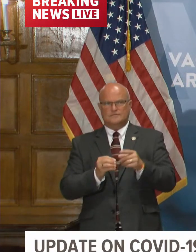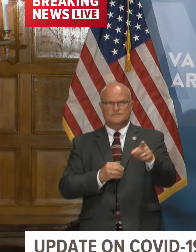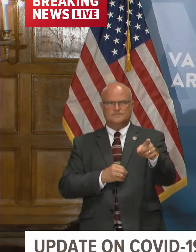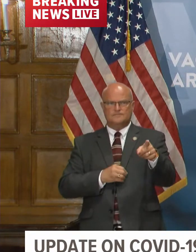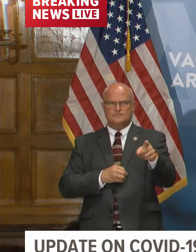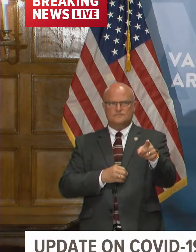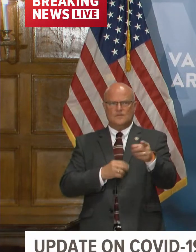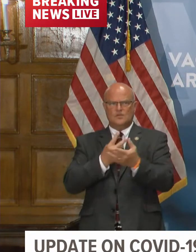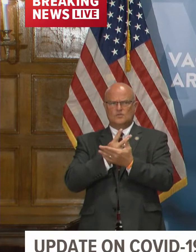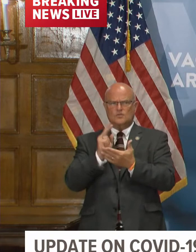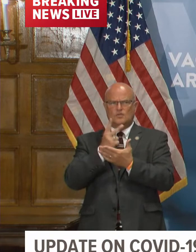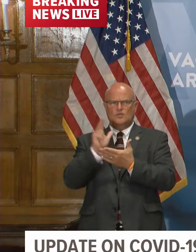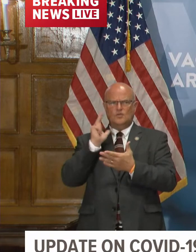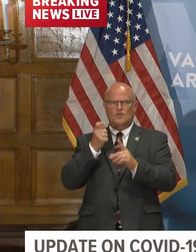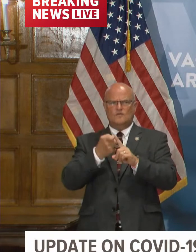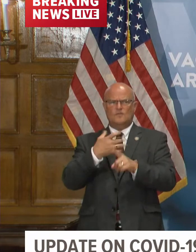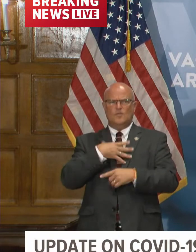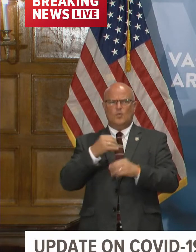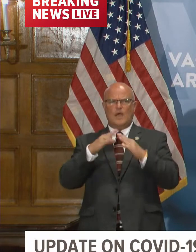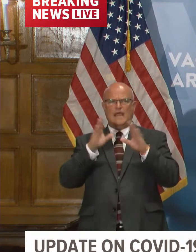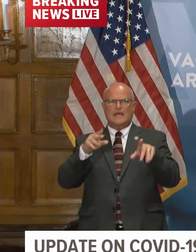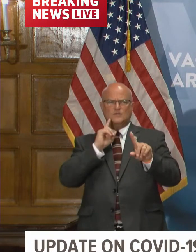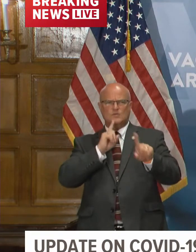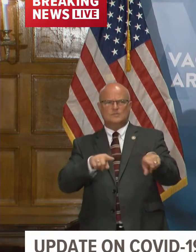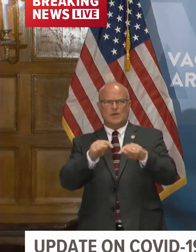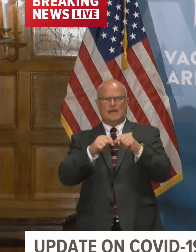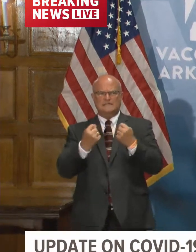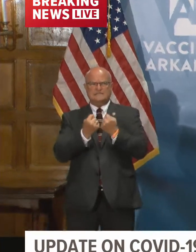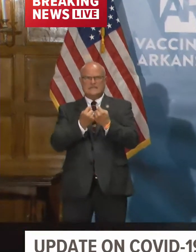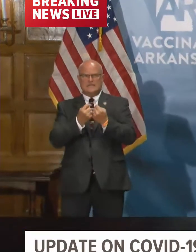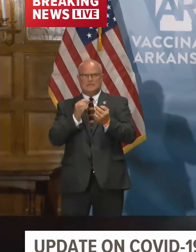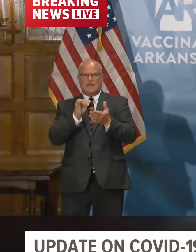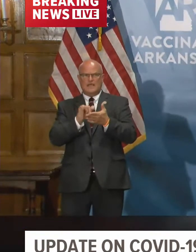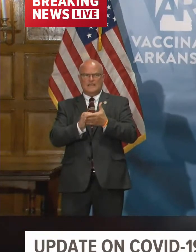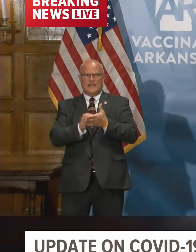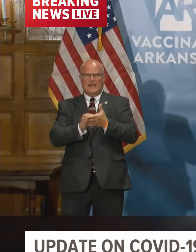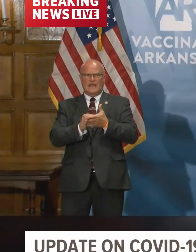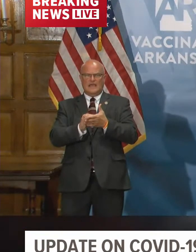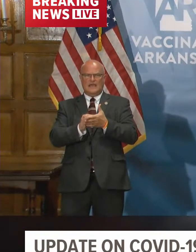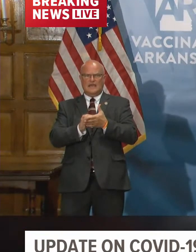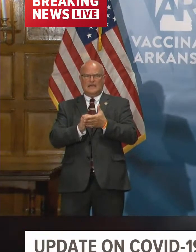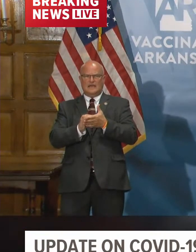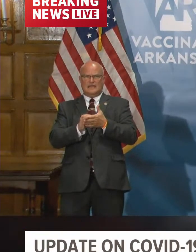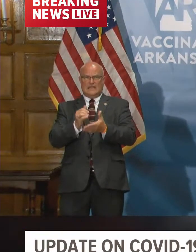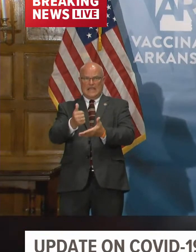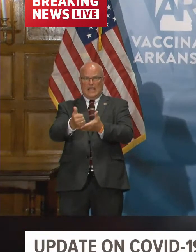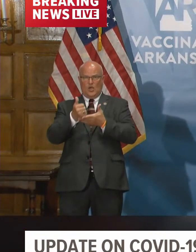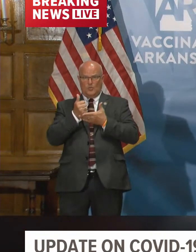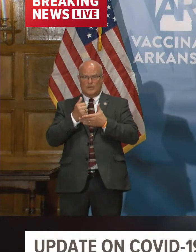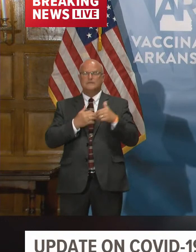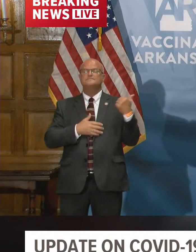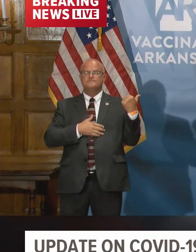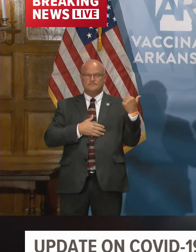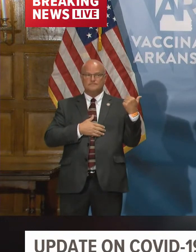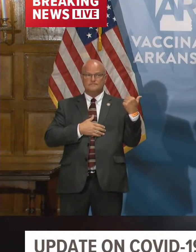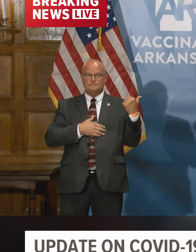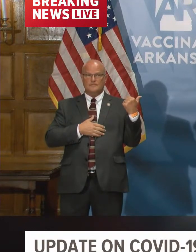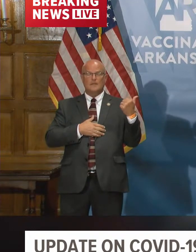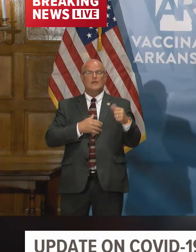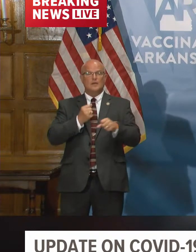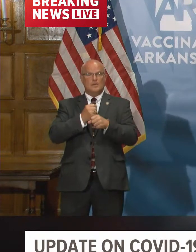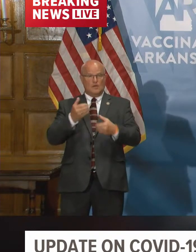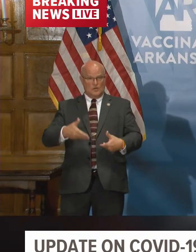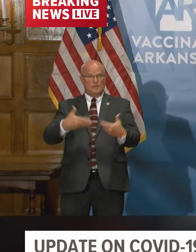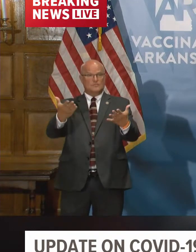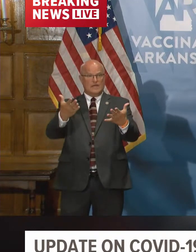ago, there was a visit from the White House surge response team. Did that not do anything? Did that not help at all? They made some